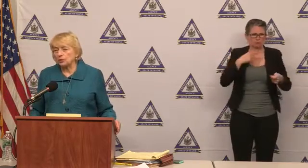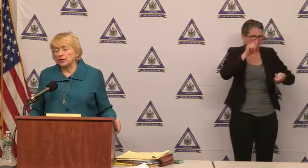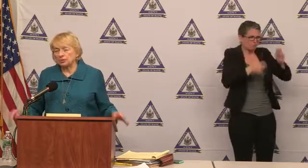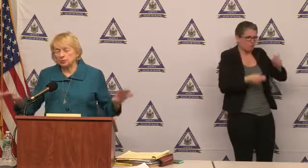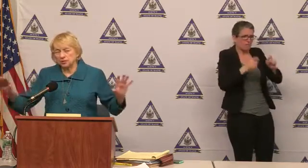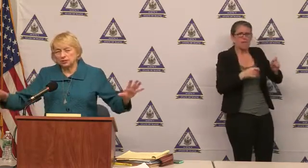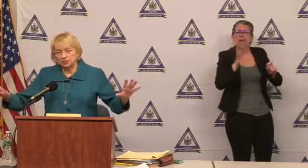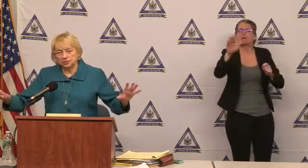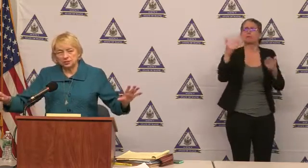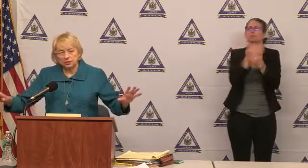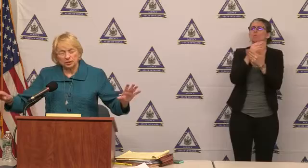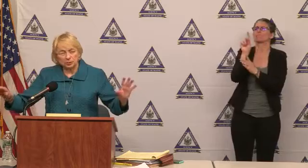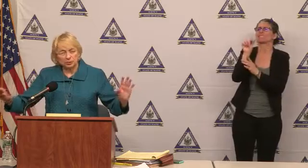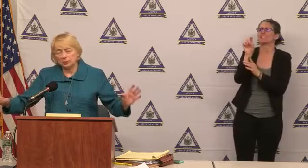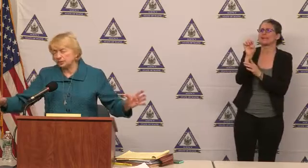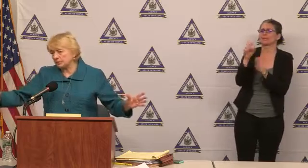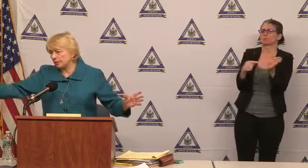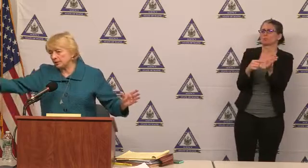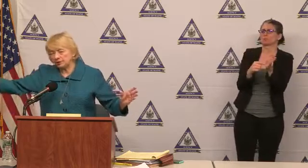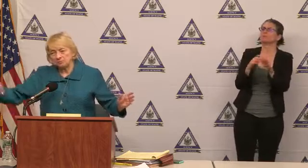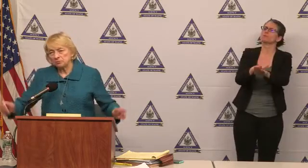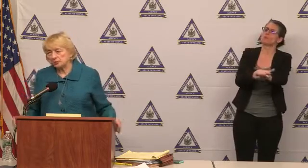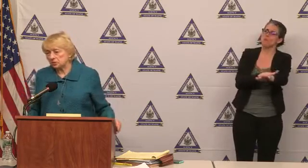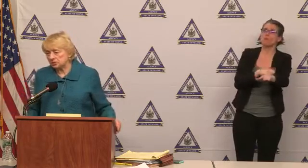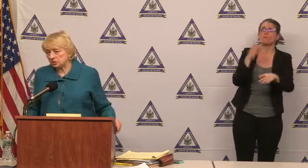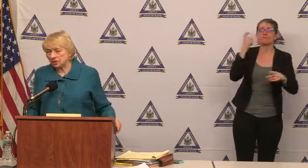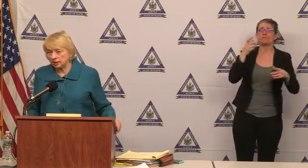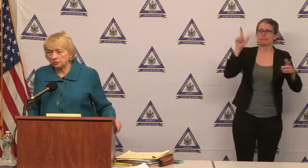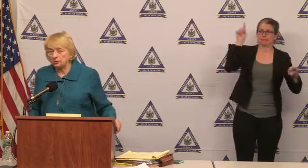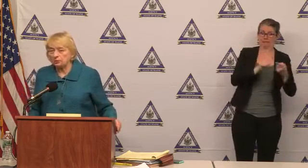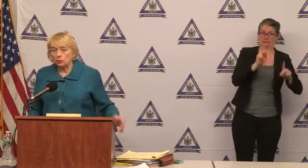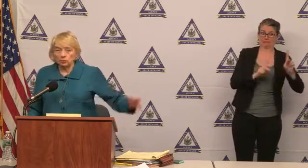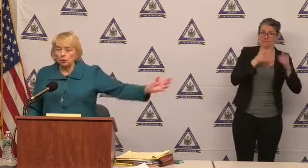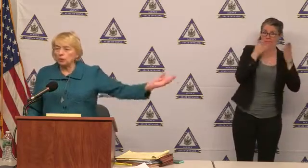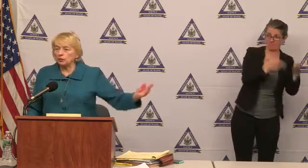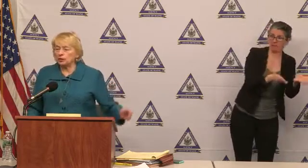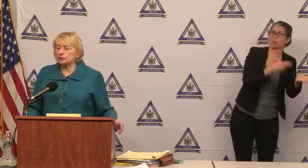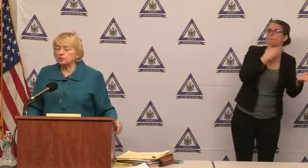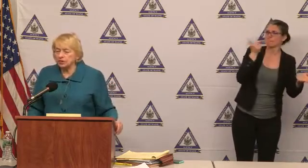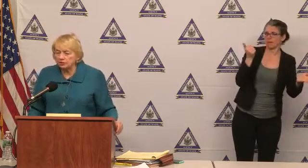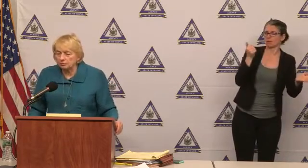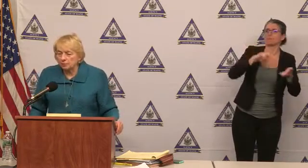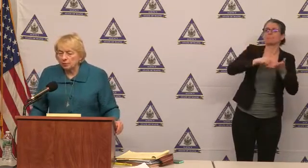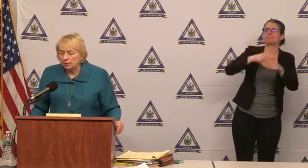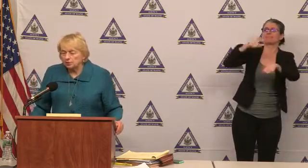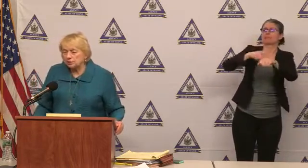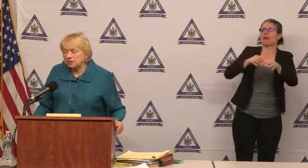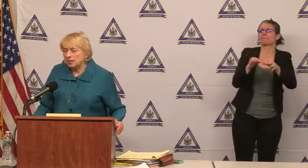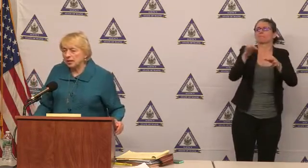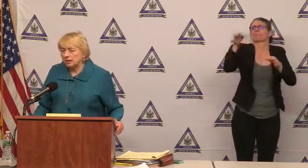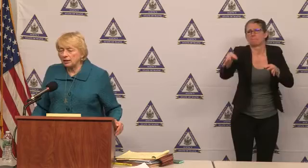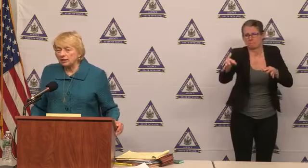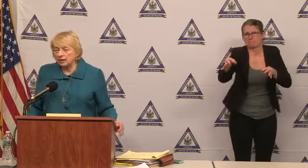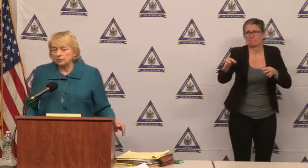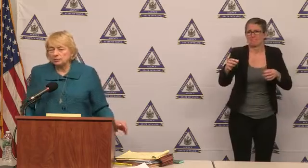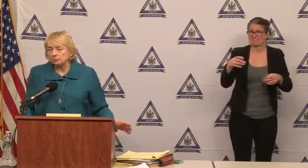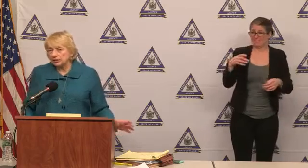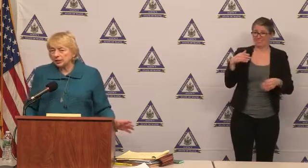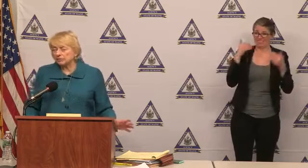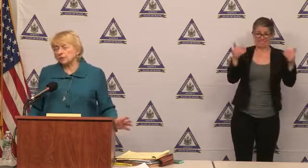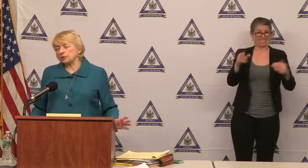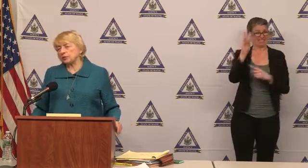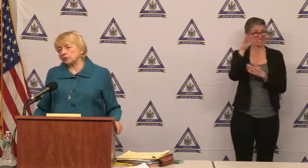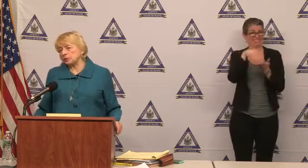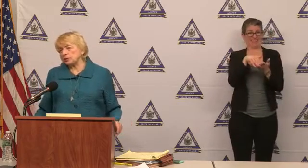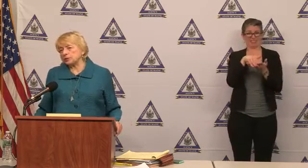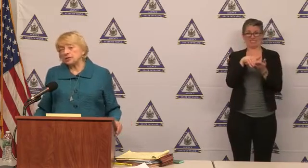so that those entities, employing as many as like 6,800 or more in other states, so that they can allow some leave